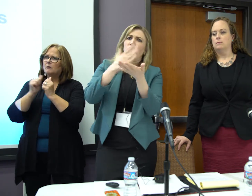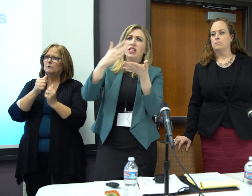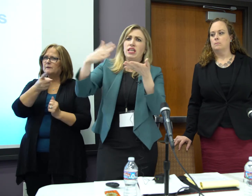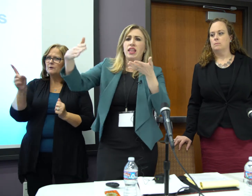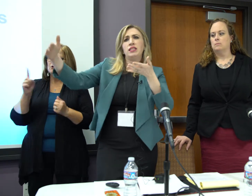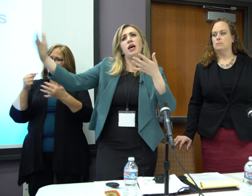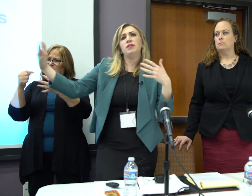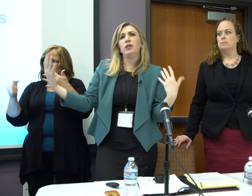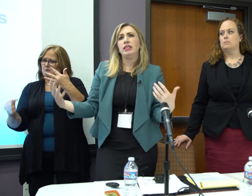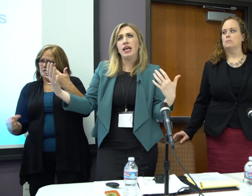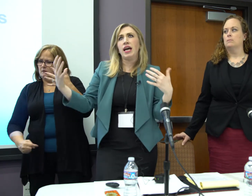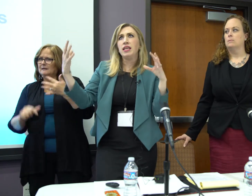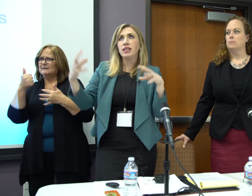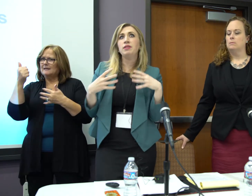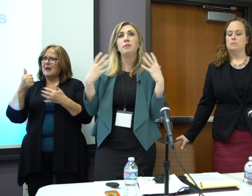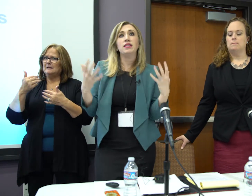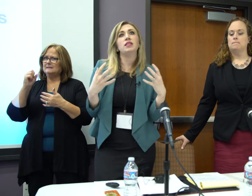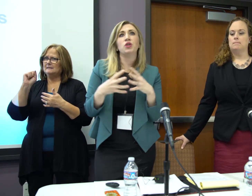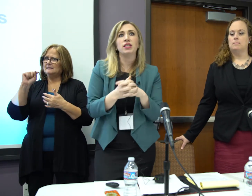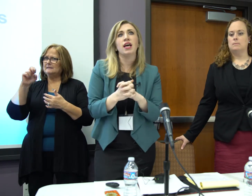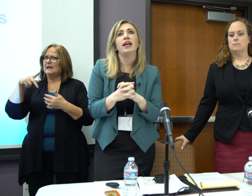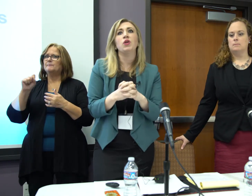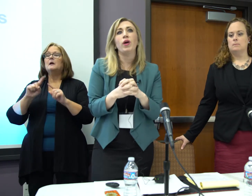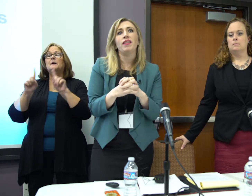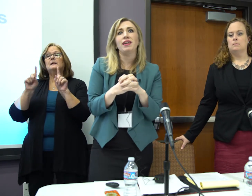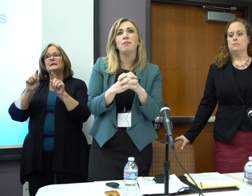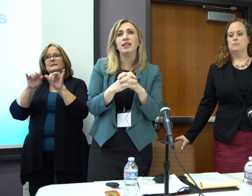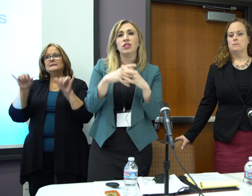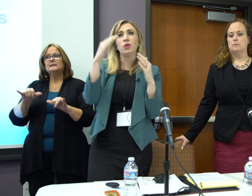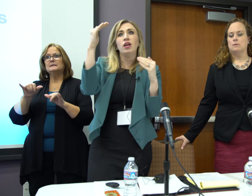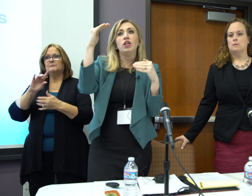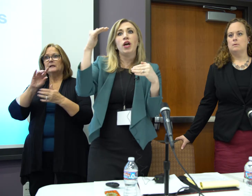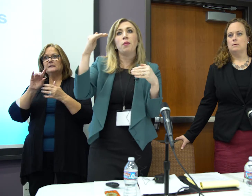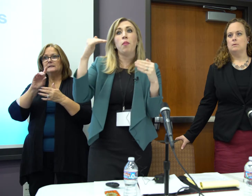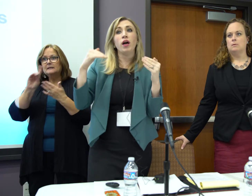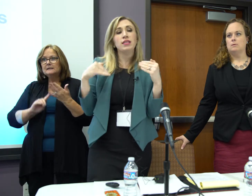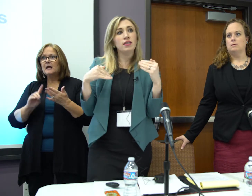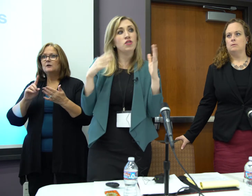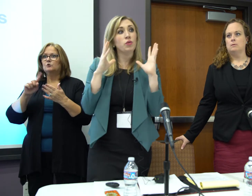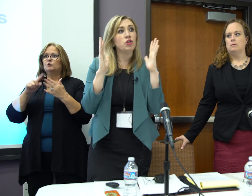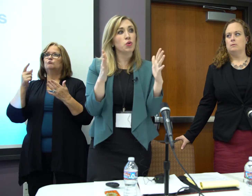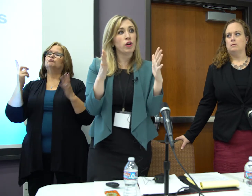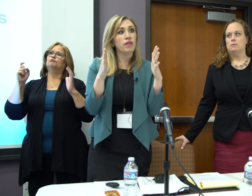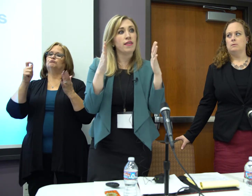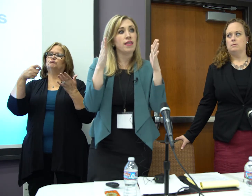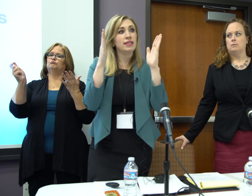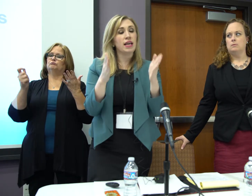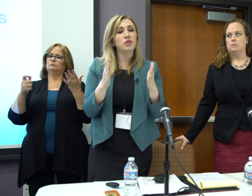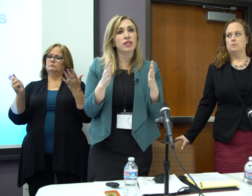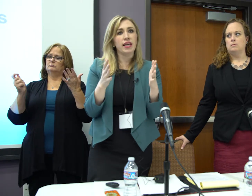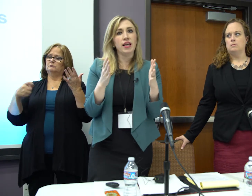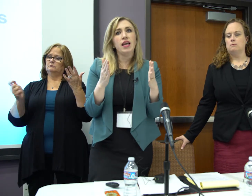like, here's the 10 steps that we need to take. I think sometimes systems are designed in a way that is meant to check boxes to ensure